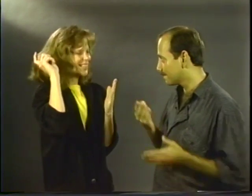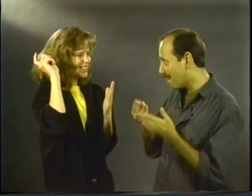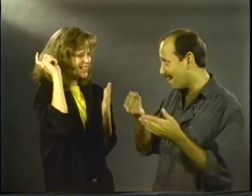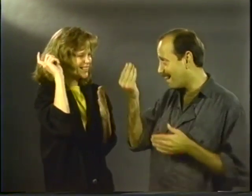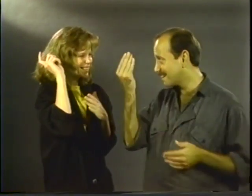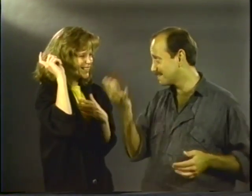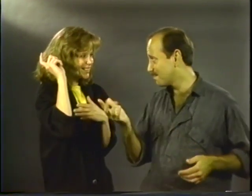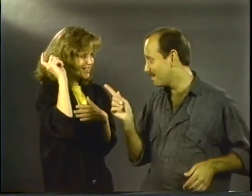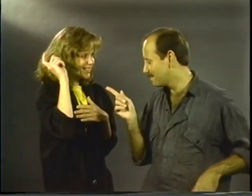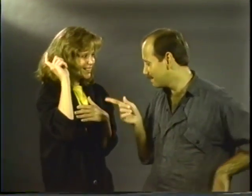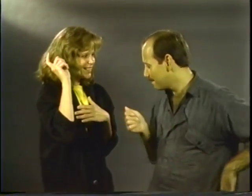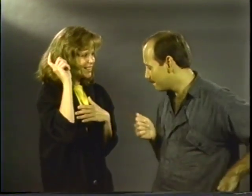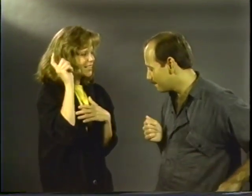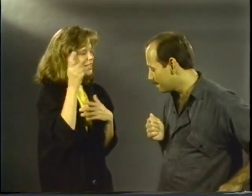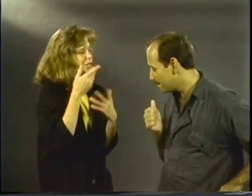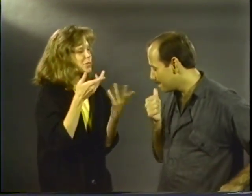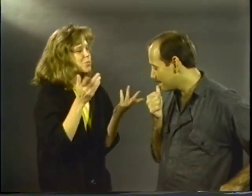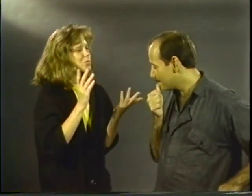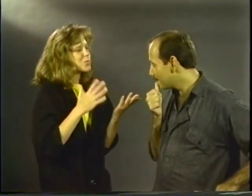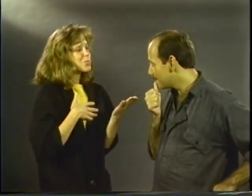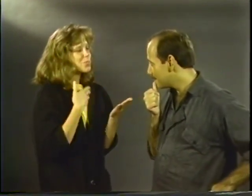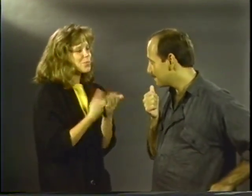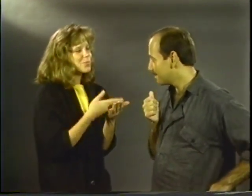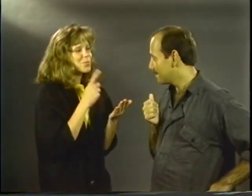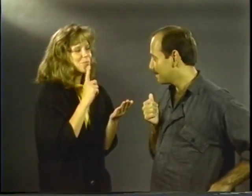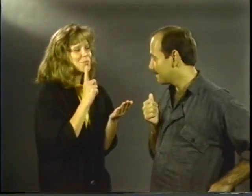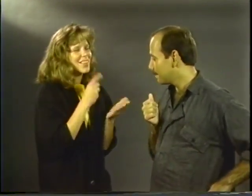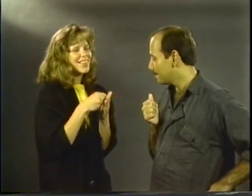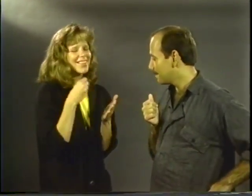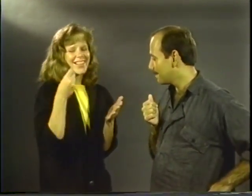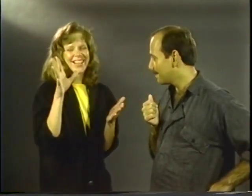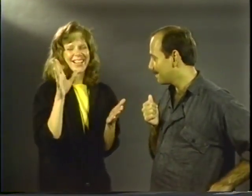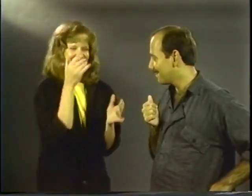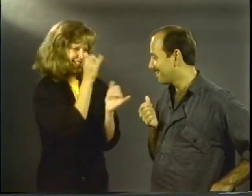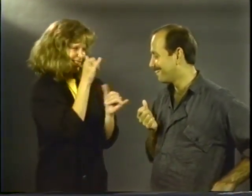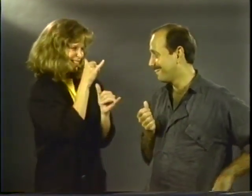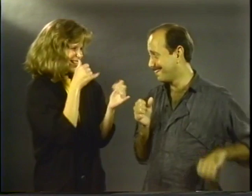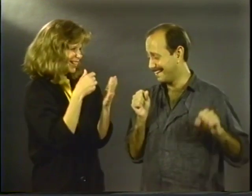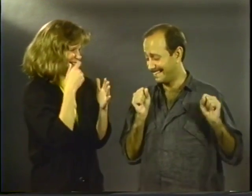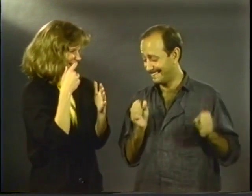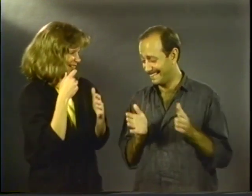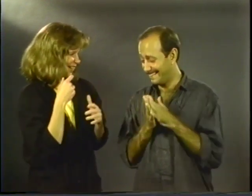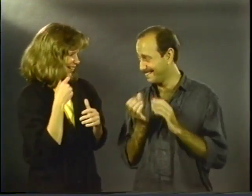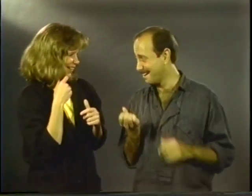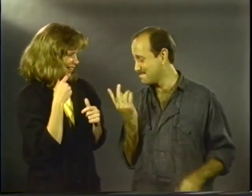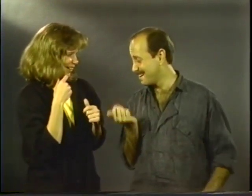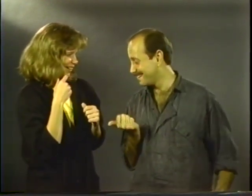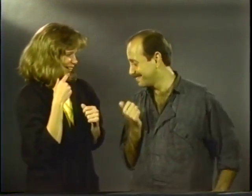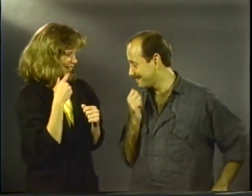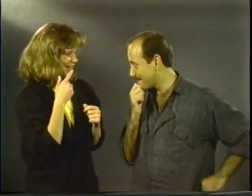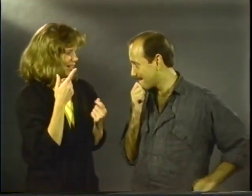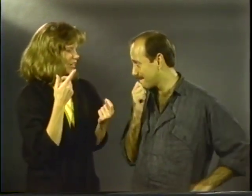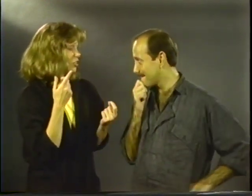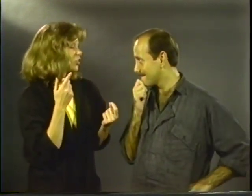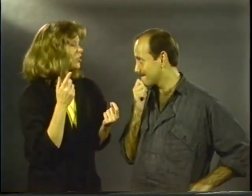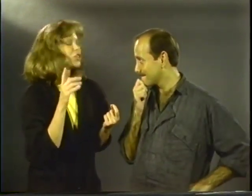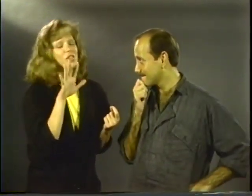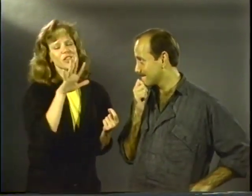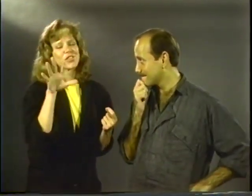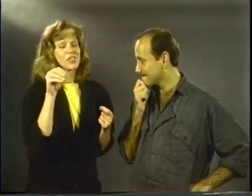concepts the signs represent. But remember, signs do not stand for English words, but rather ideas and concepts.